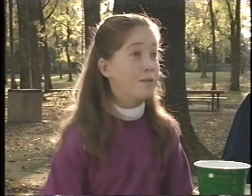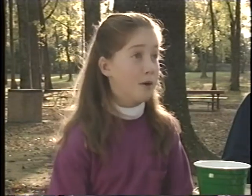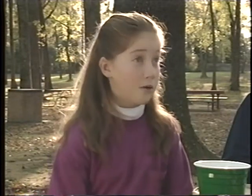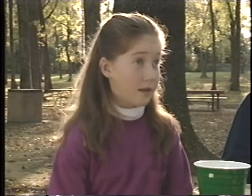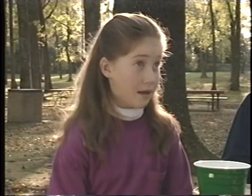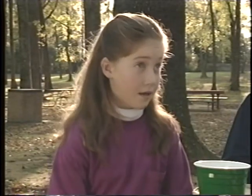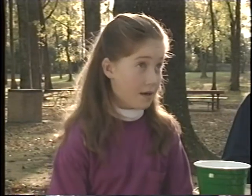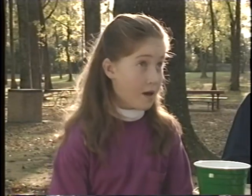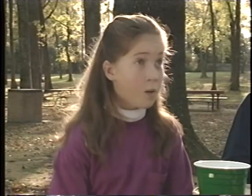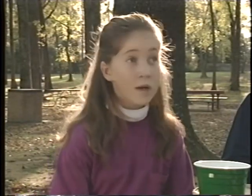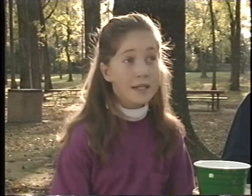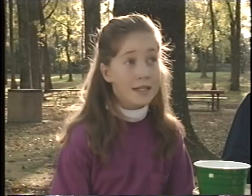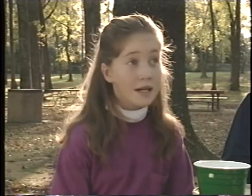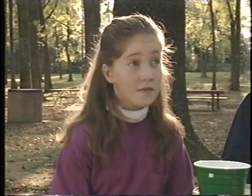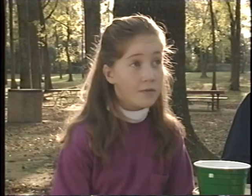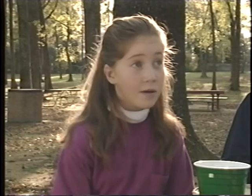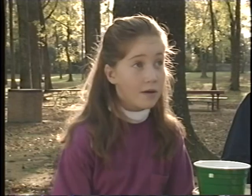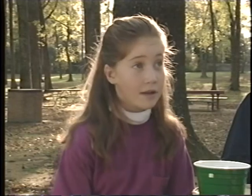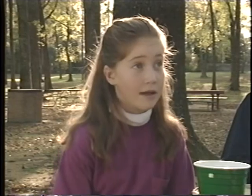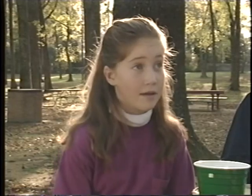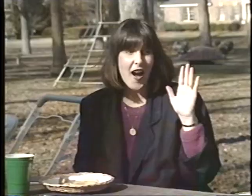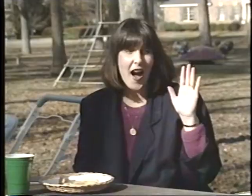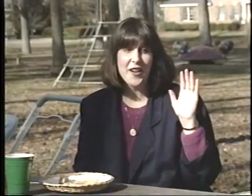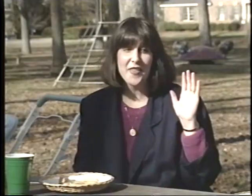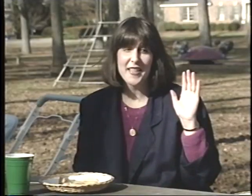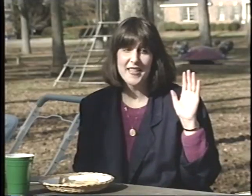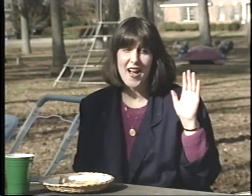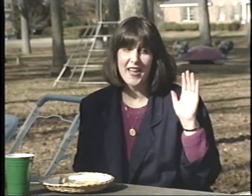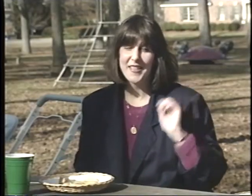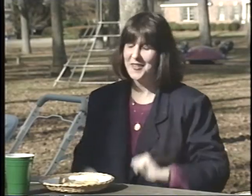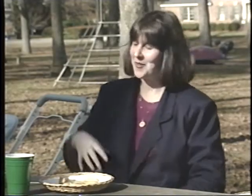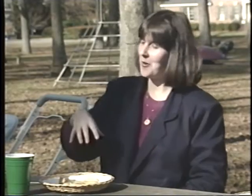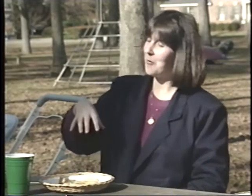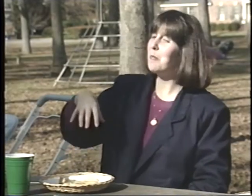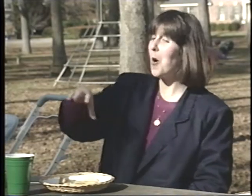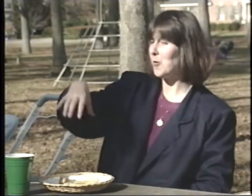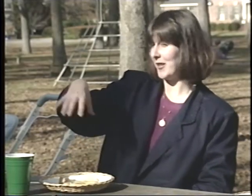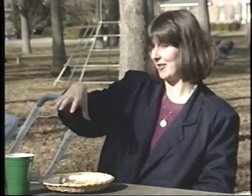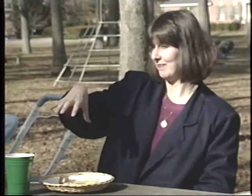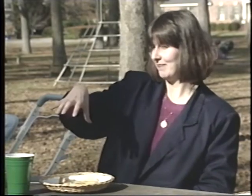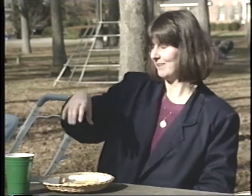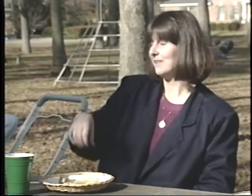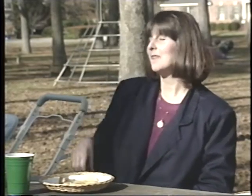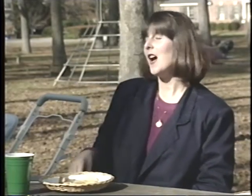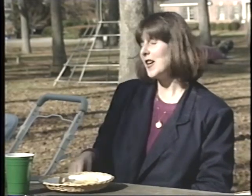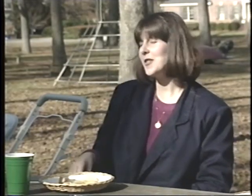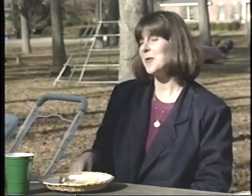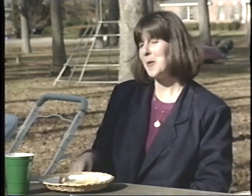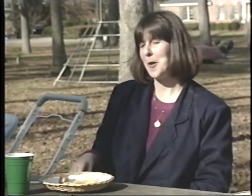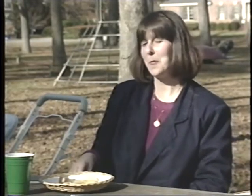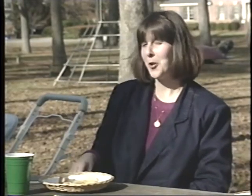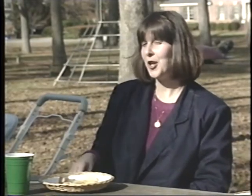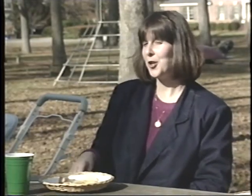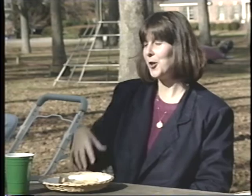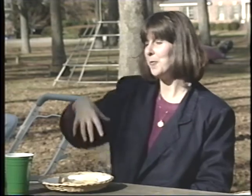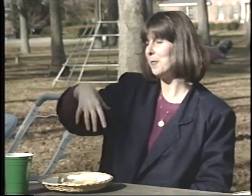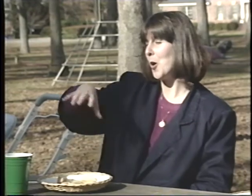bowling. What's the sign for bowling? I know that sign. Bowling. I used to be a pretty good